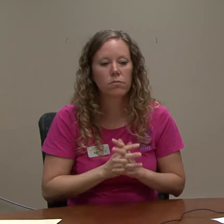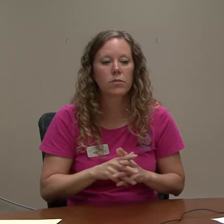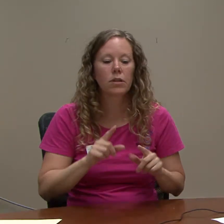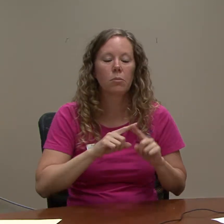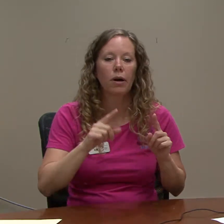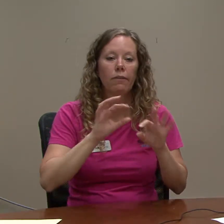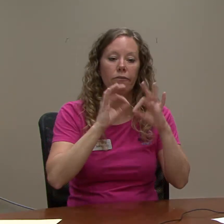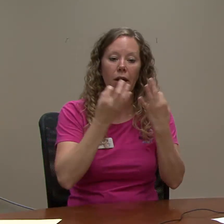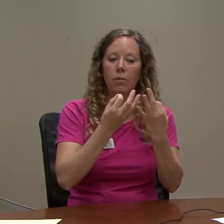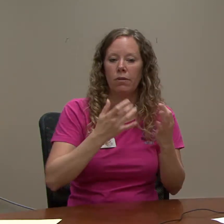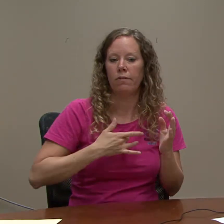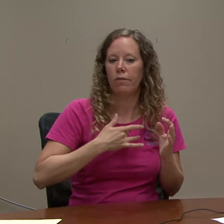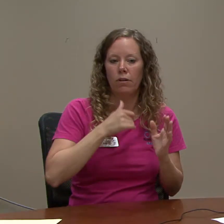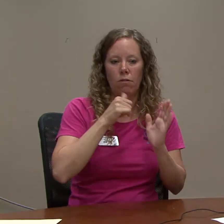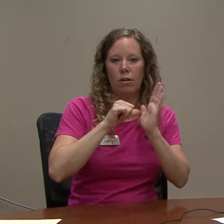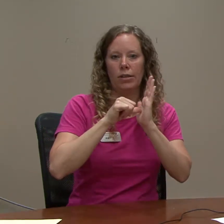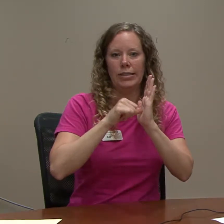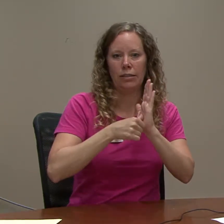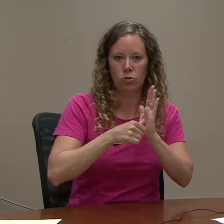visitors.